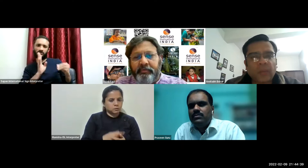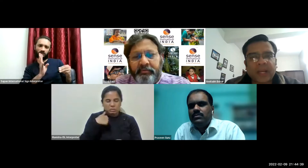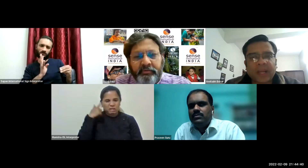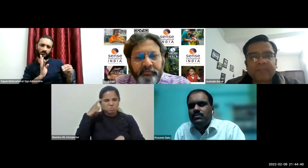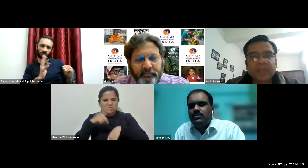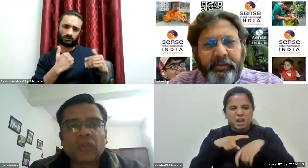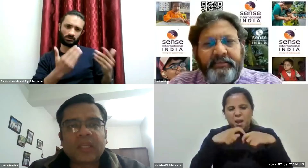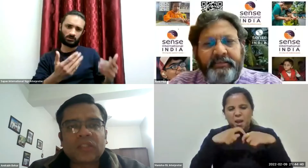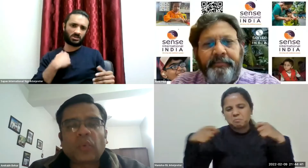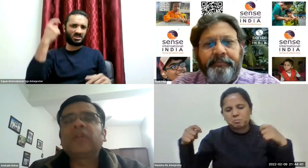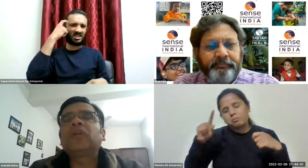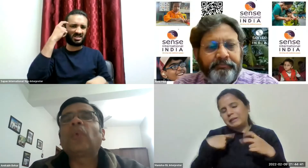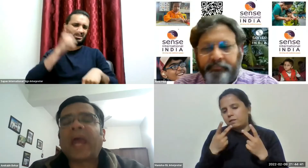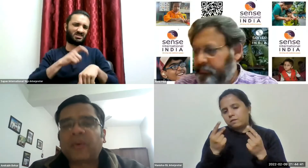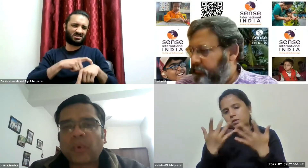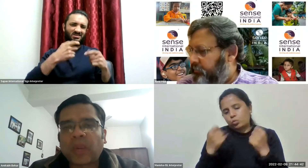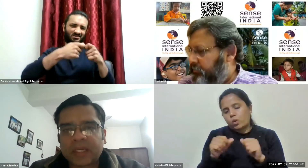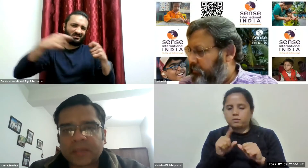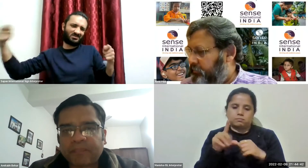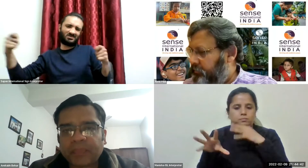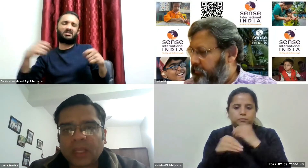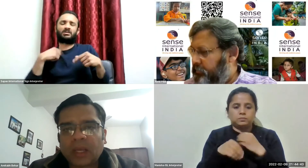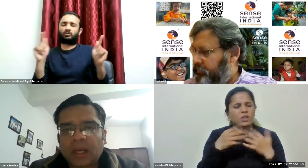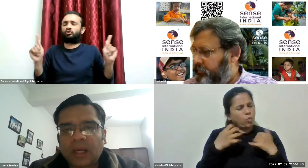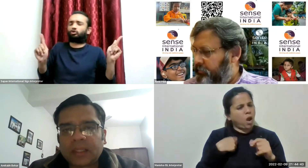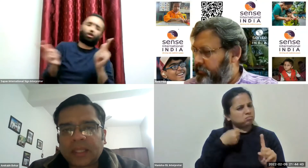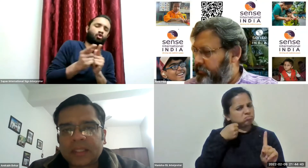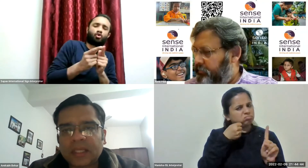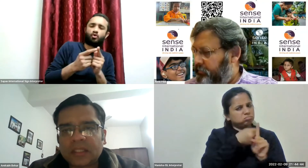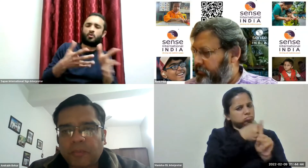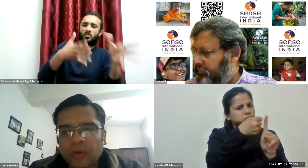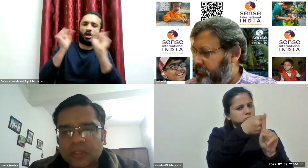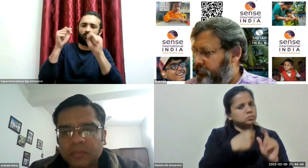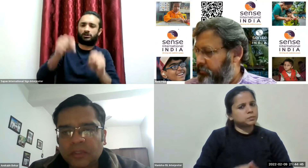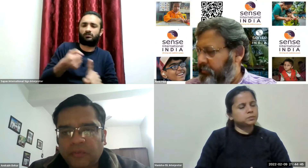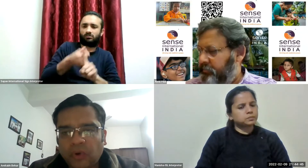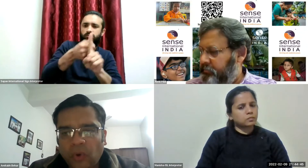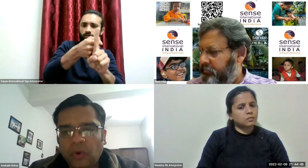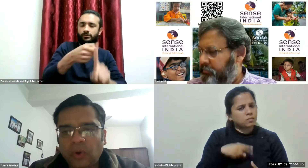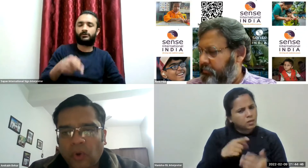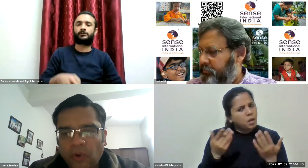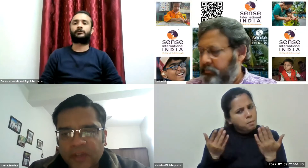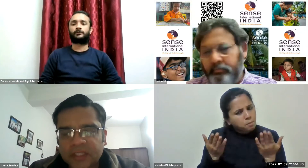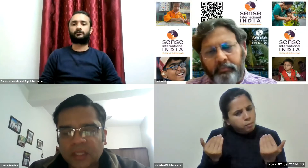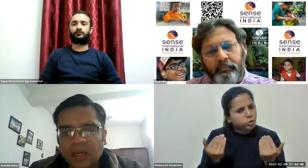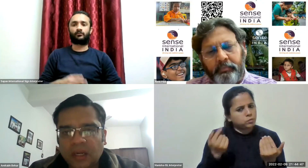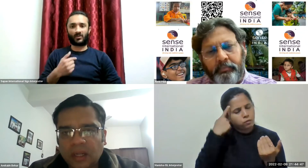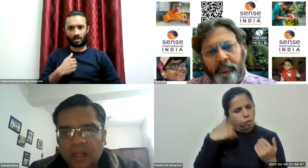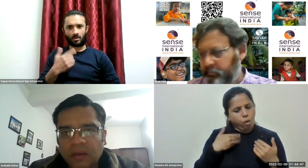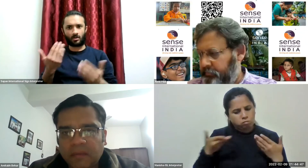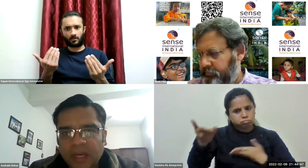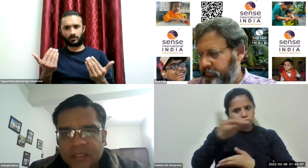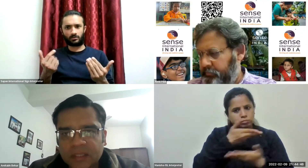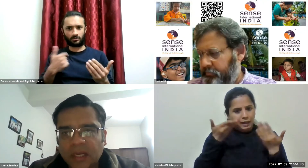time, but very quickly, I just wanted to advocate that is it possible for all of us